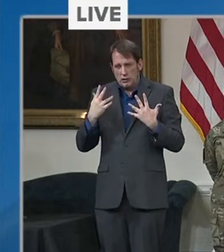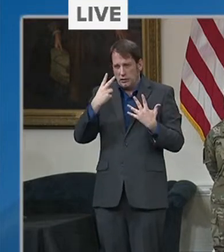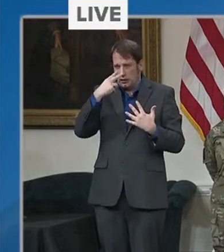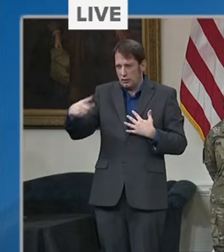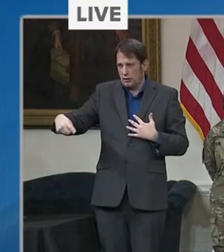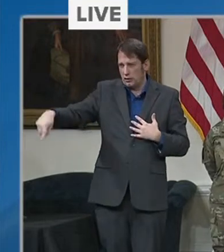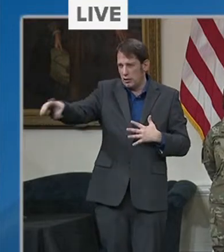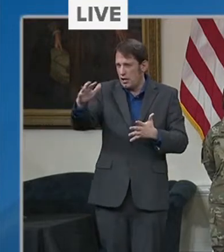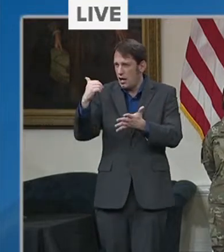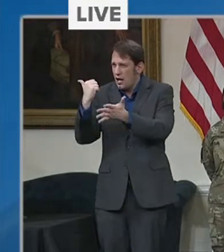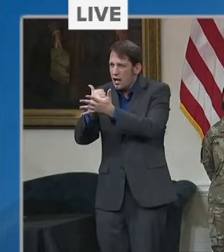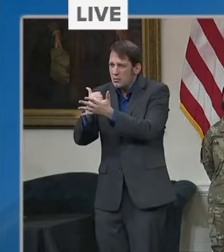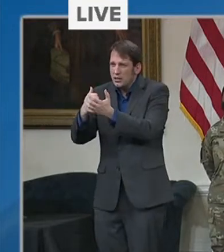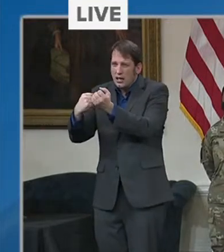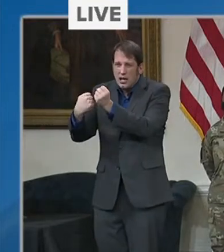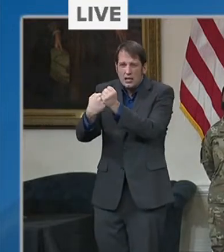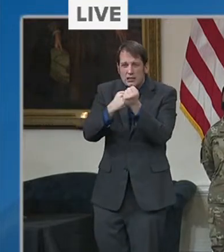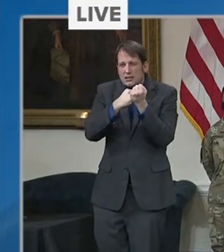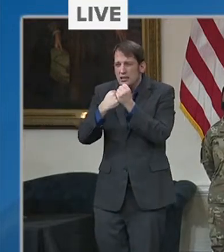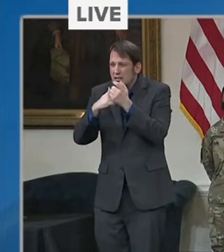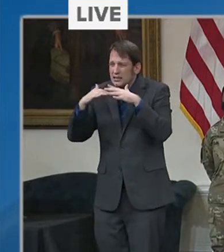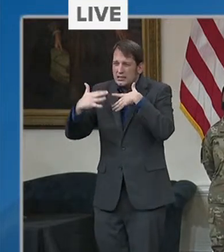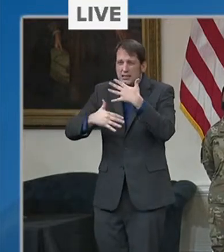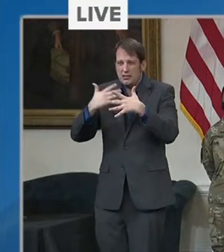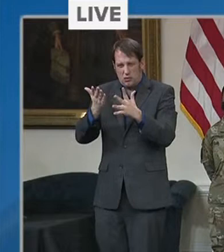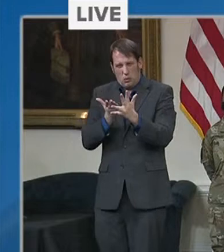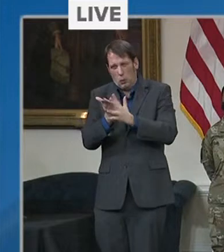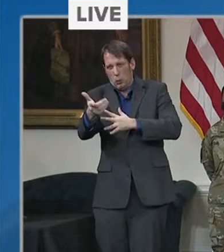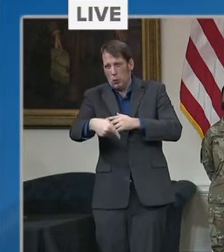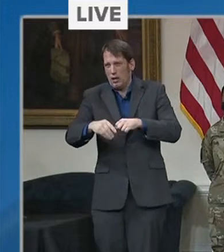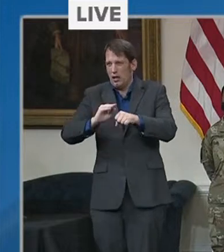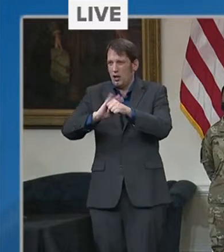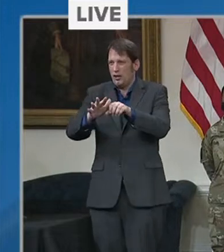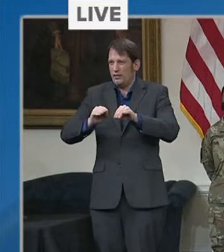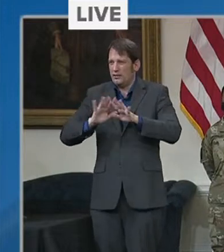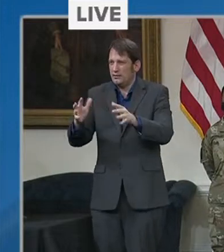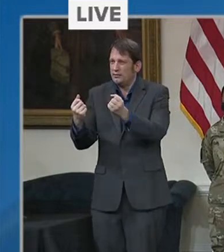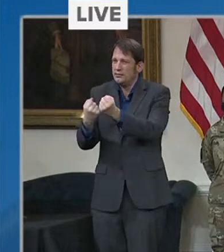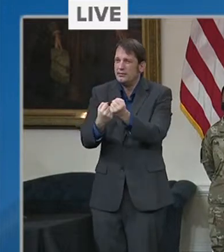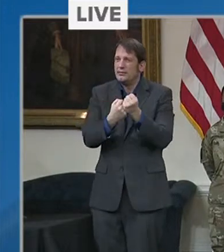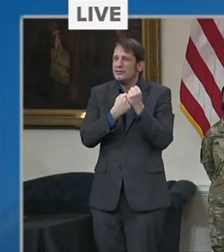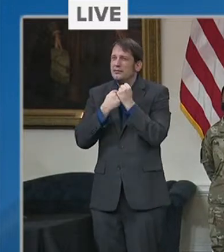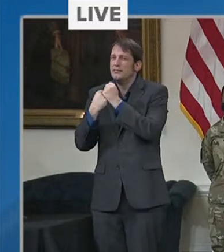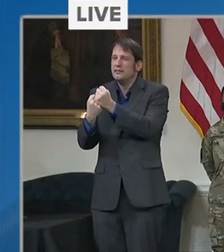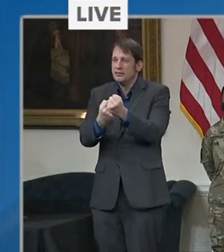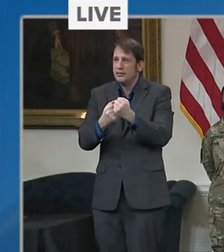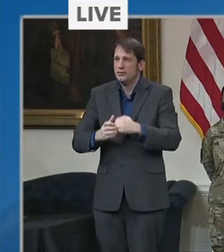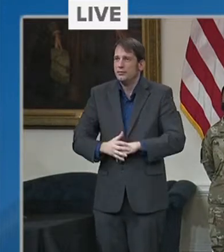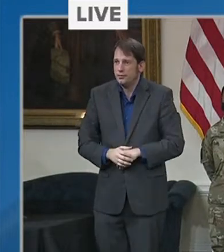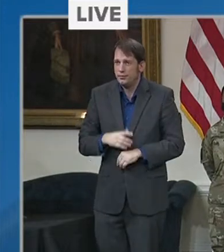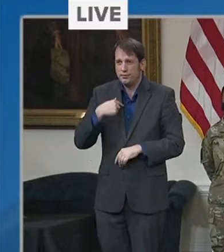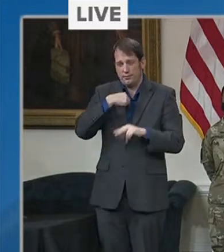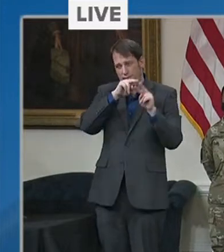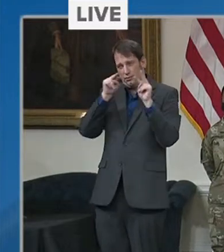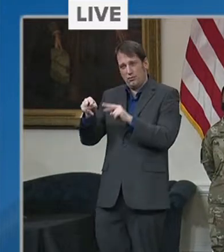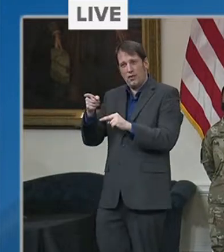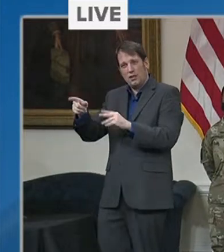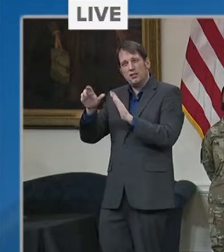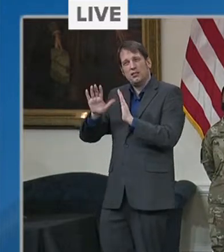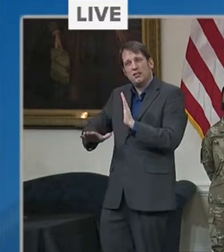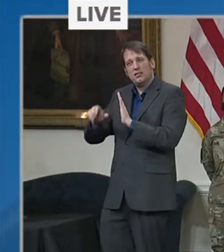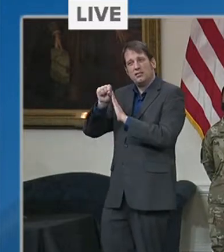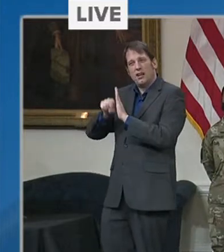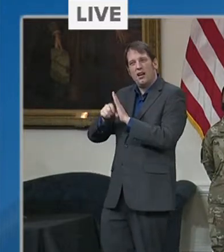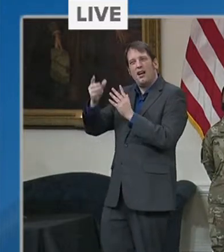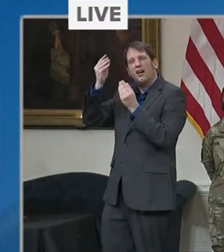against COVID-19. This can be seen through our state data as the governor described, or simply